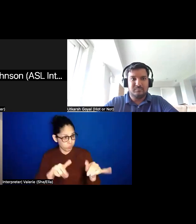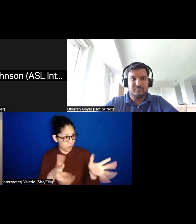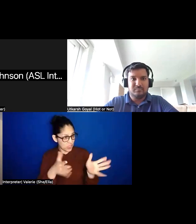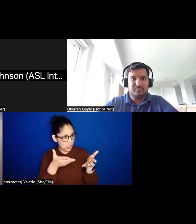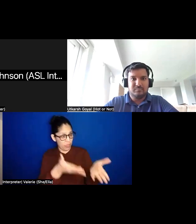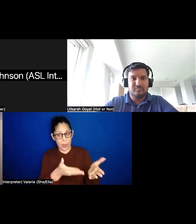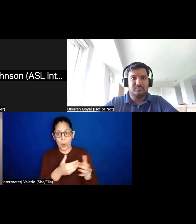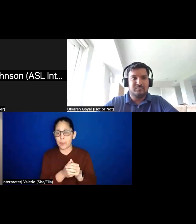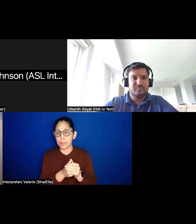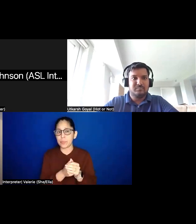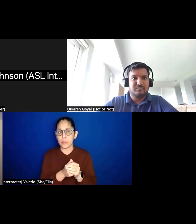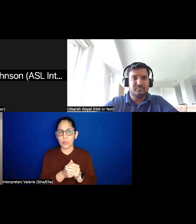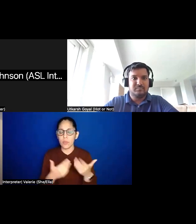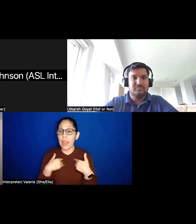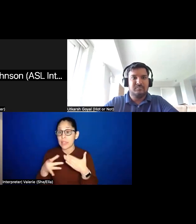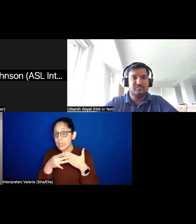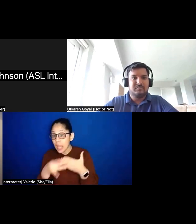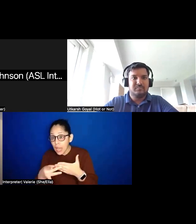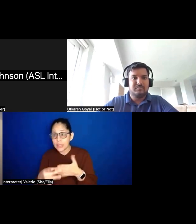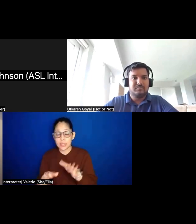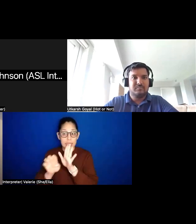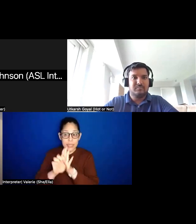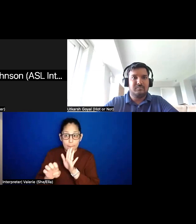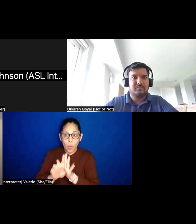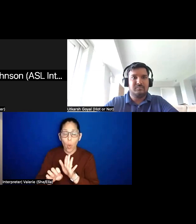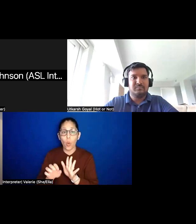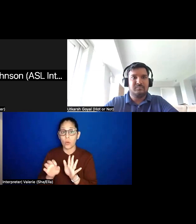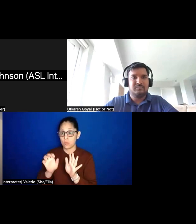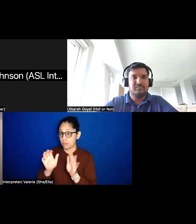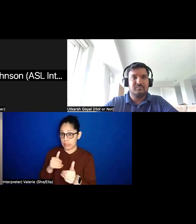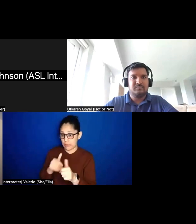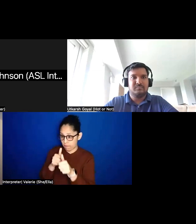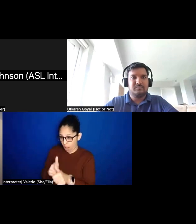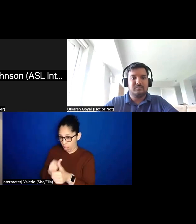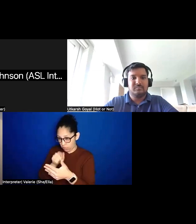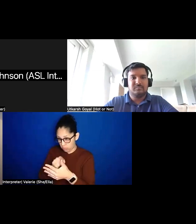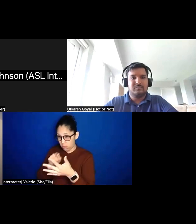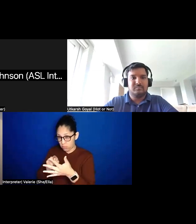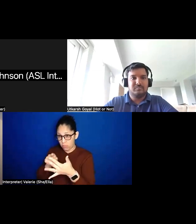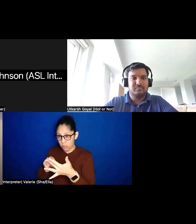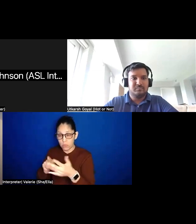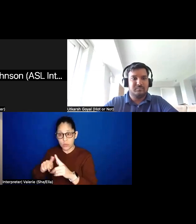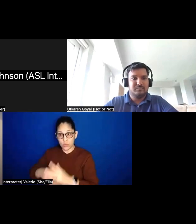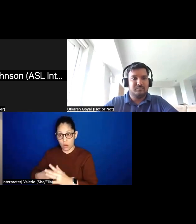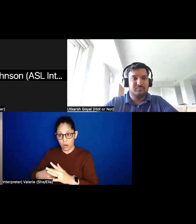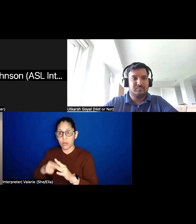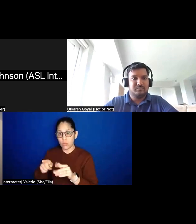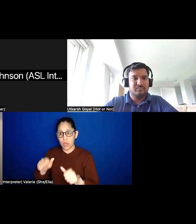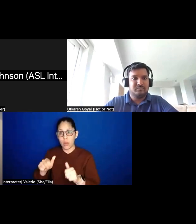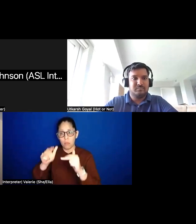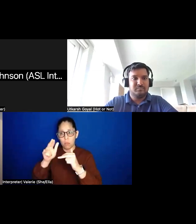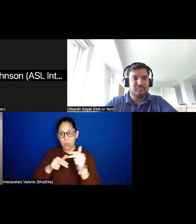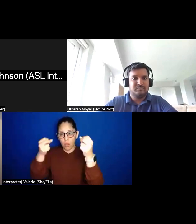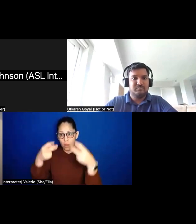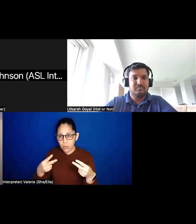And there's guides and there's examples that you can look at to get started. So you could build like a really